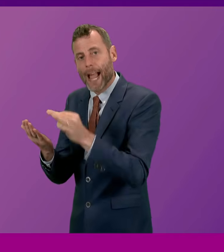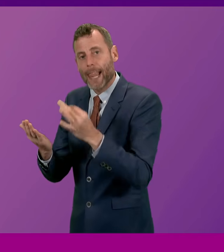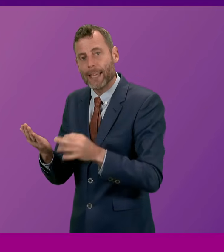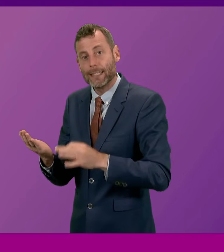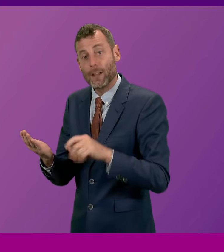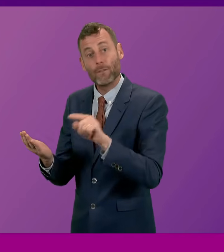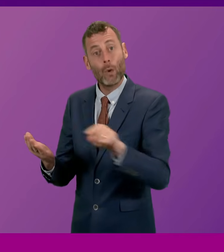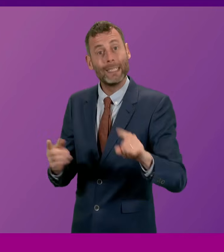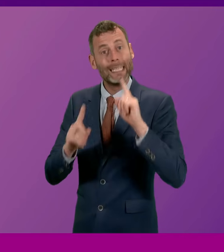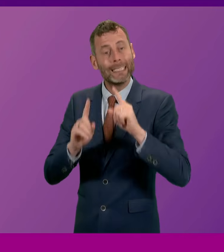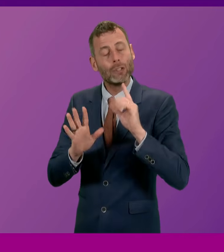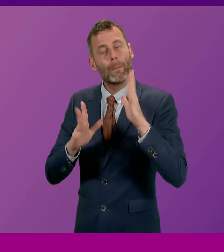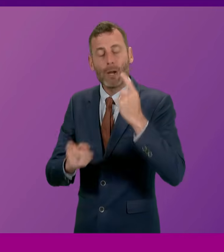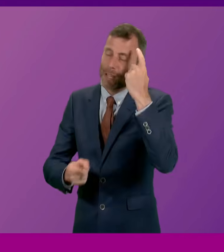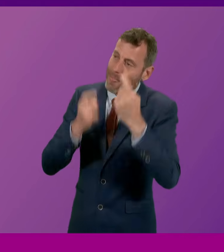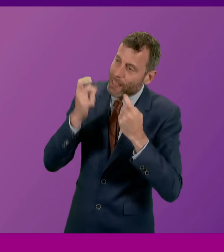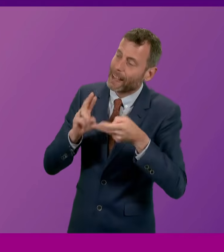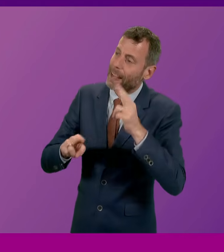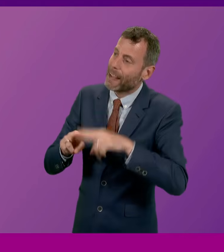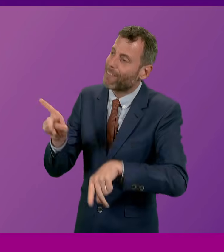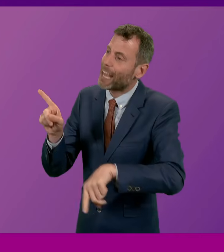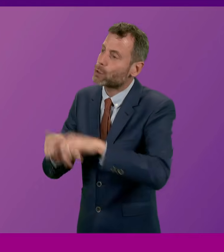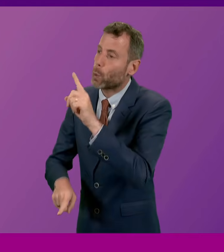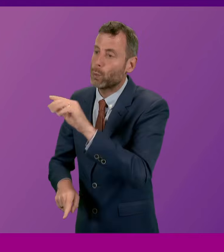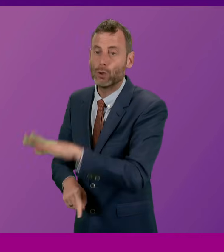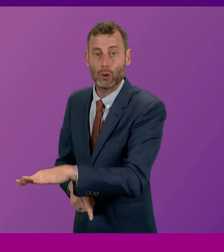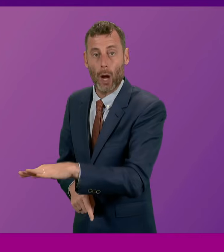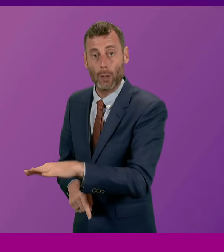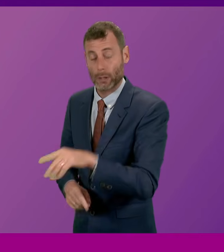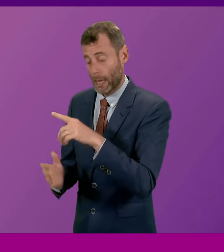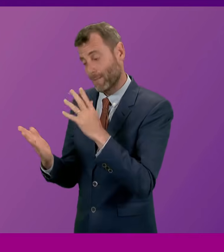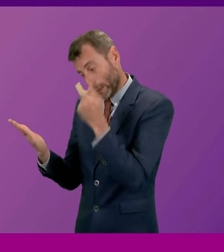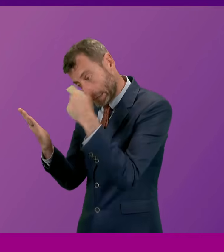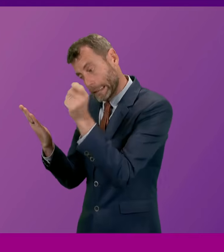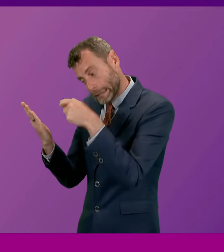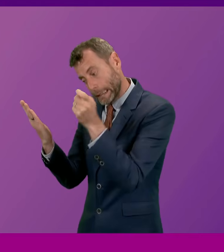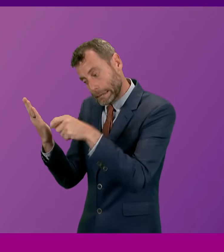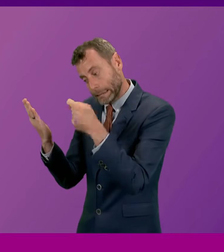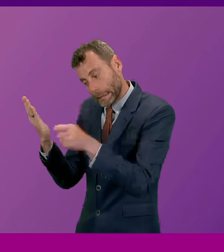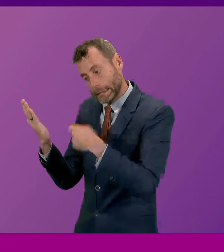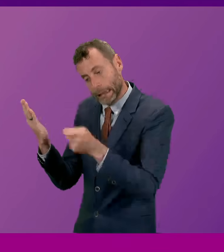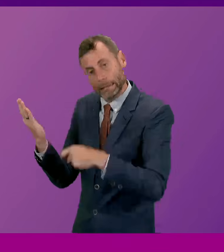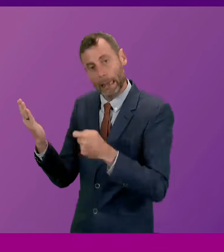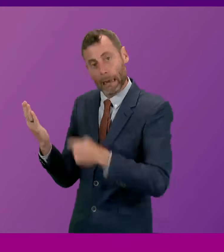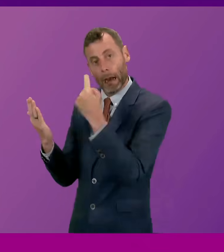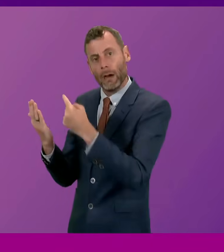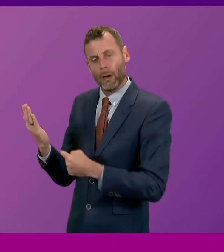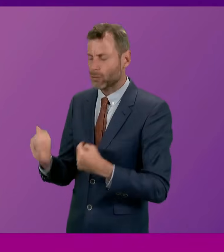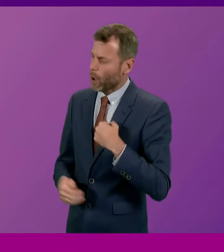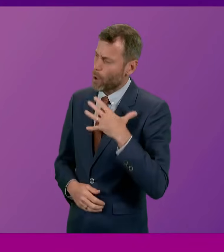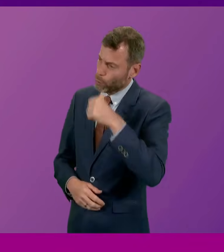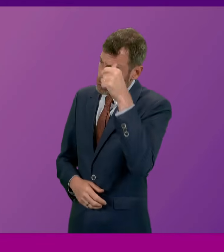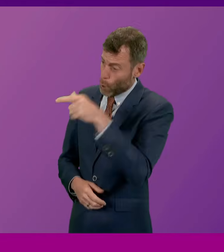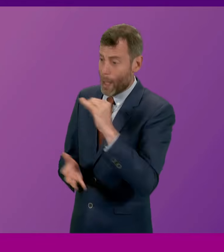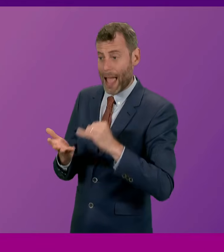to consider when going through an exclusion process. So where does the SNP actually stand on this? Have